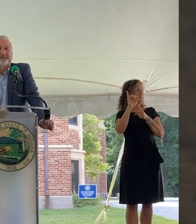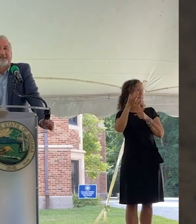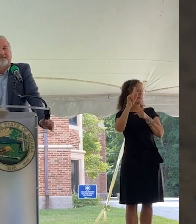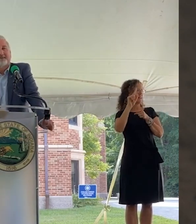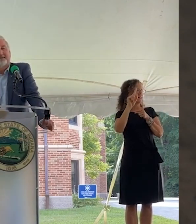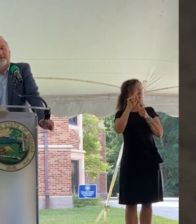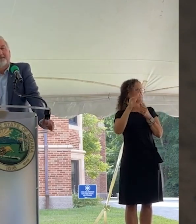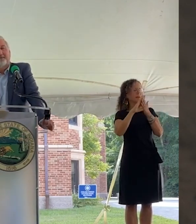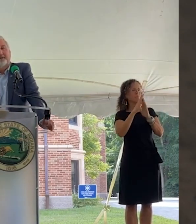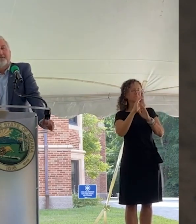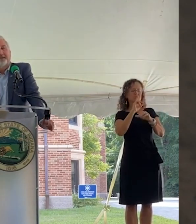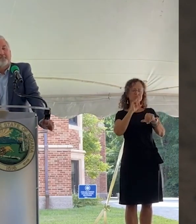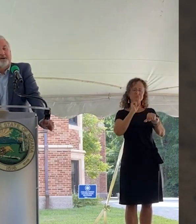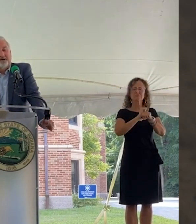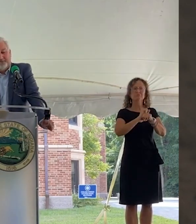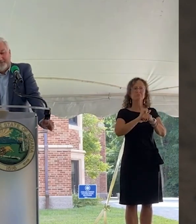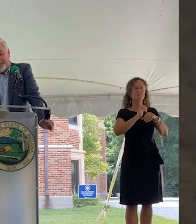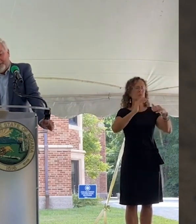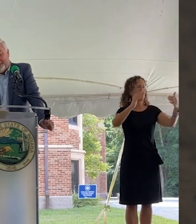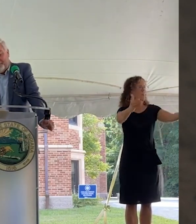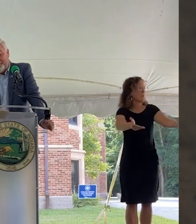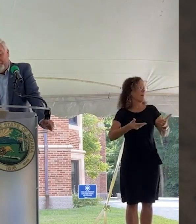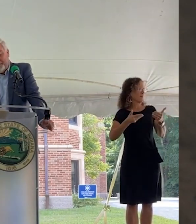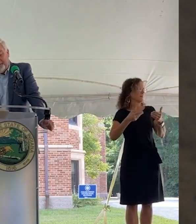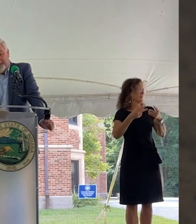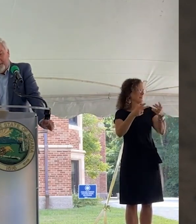places. I think about